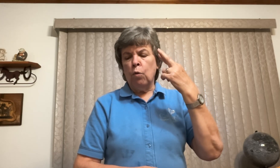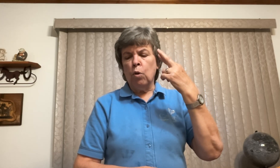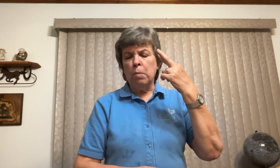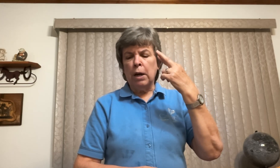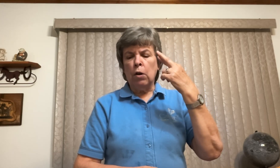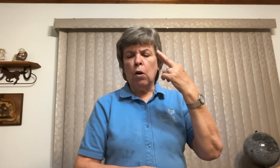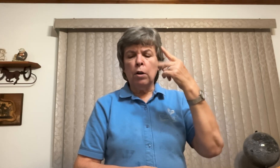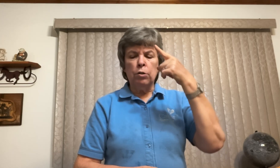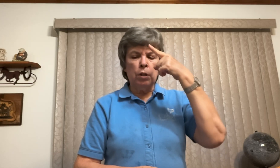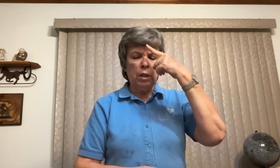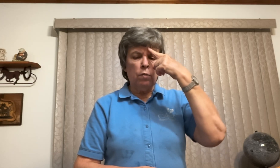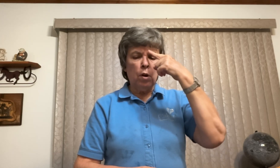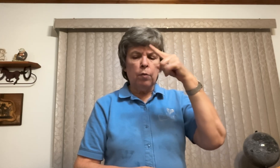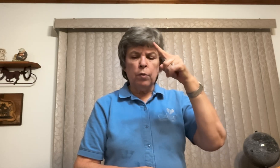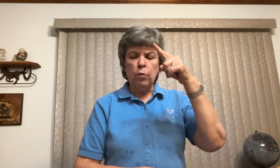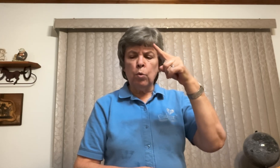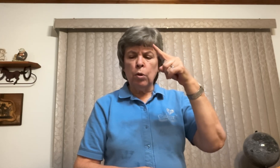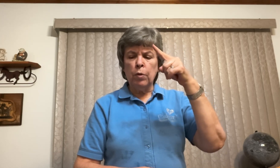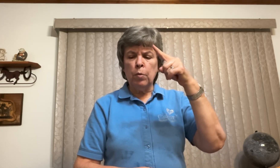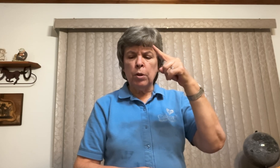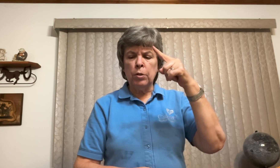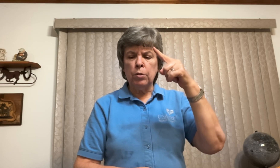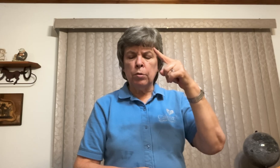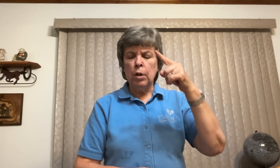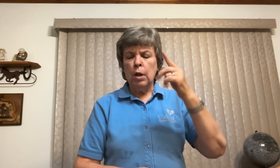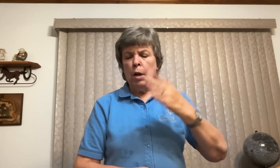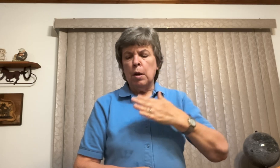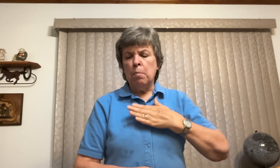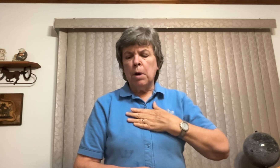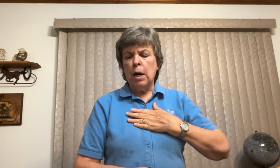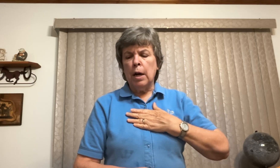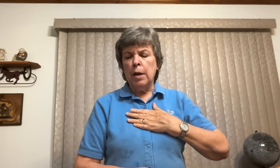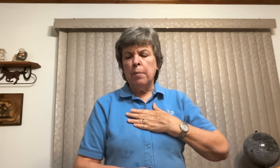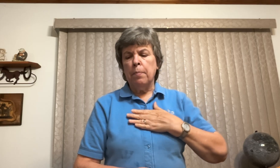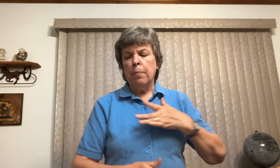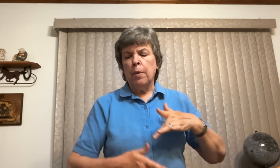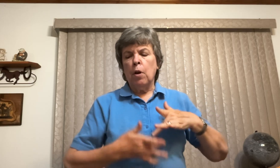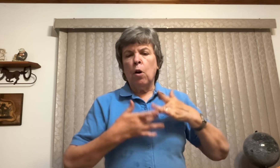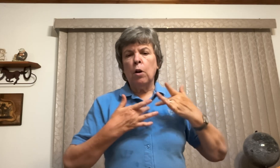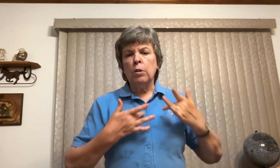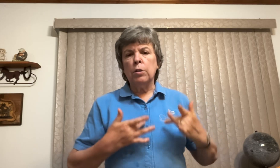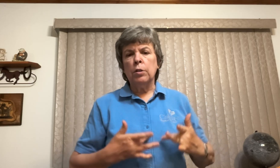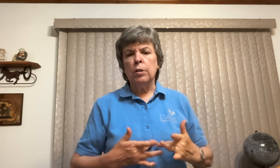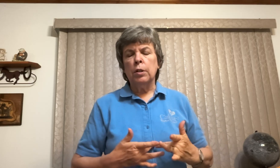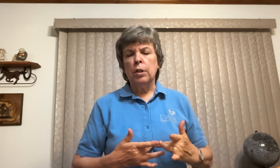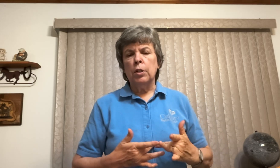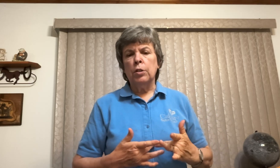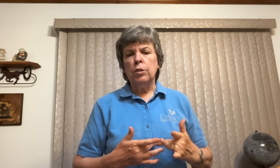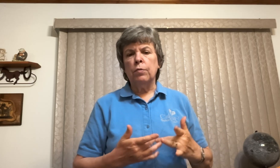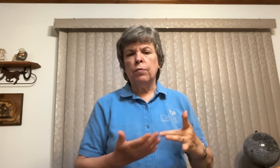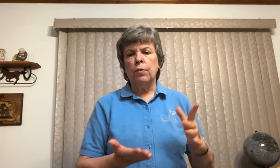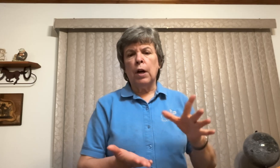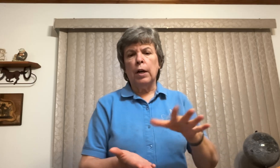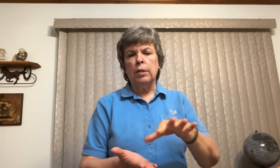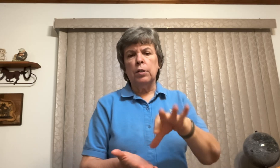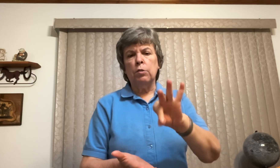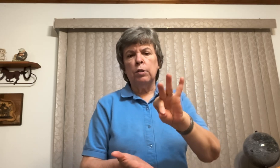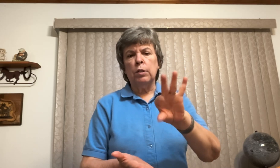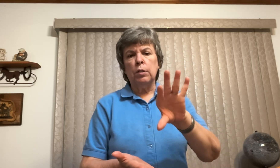for my heart. You can leave off the 4 if you want to. My heart to find. And you